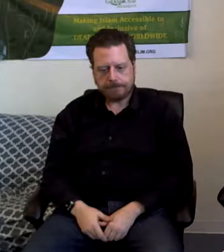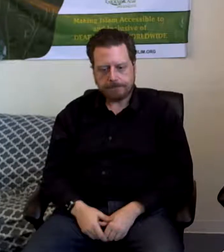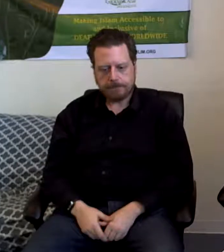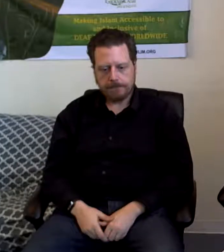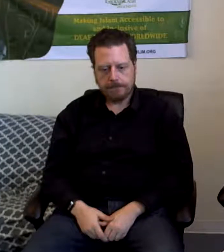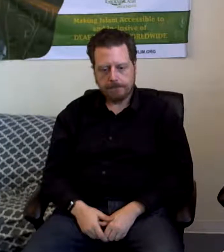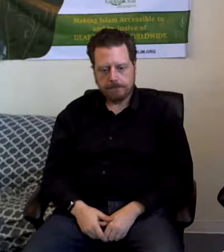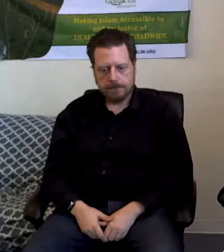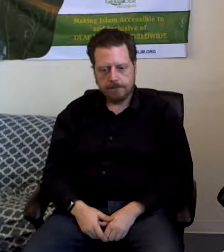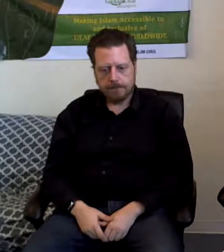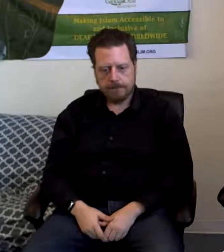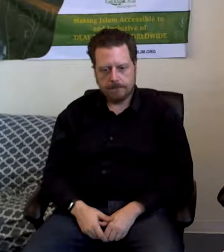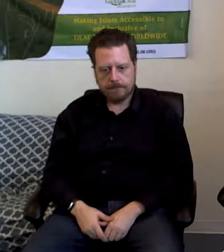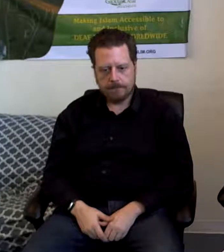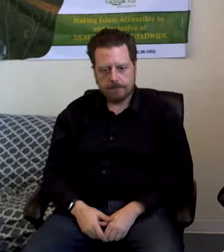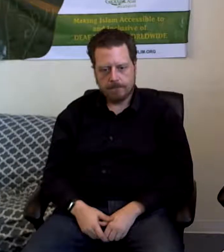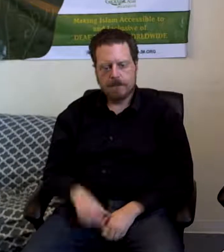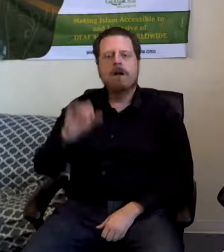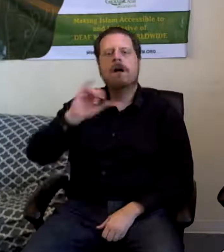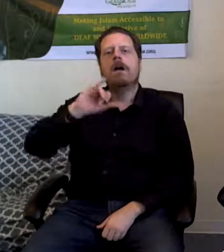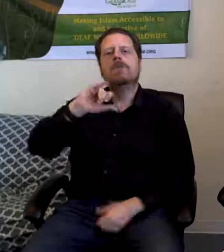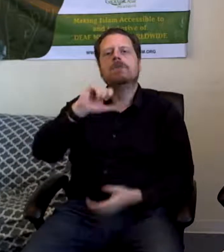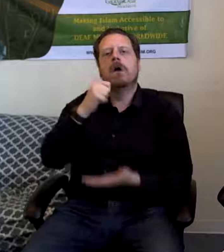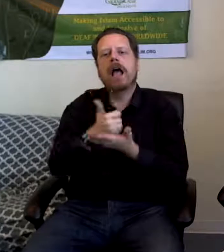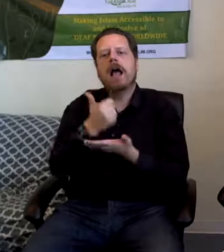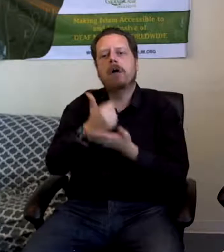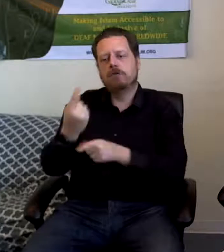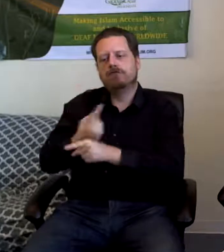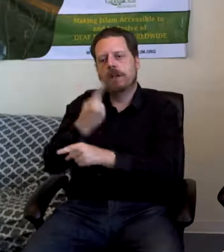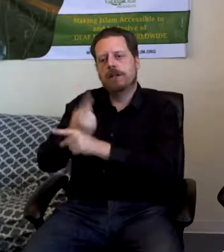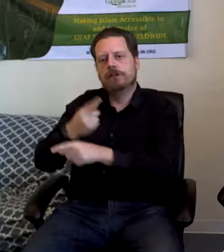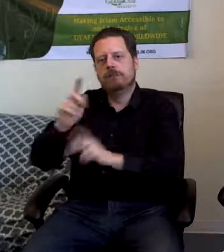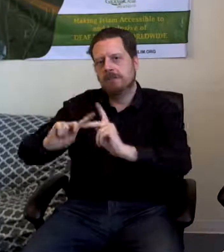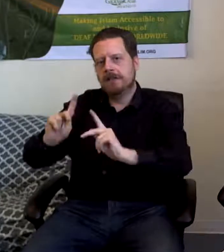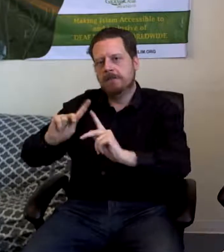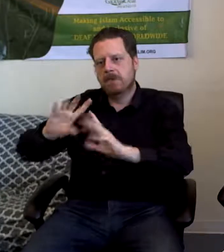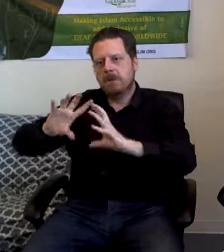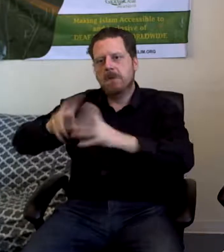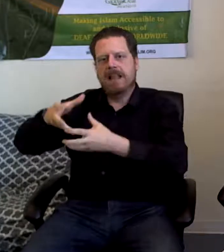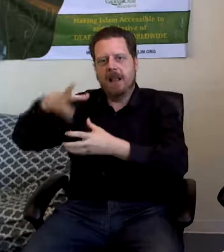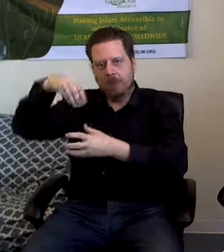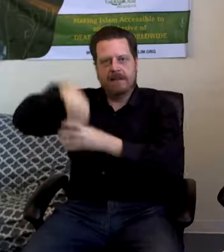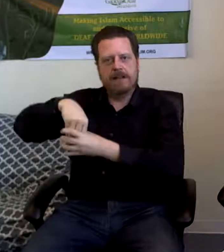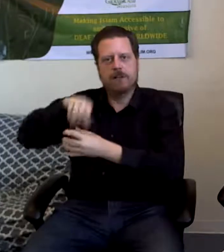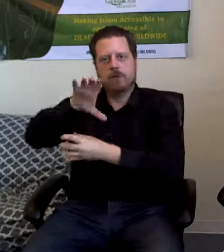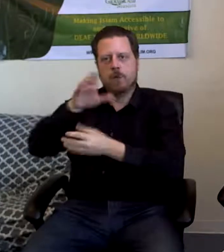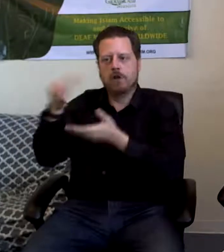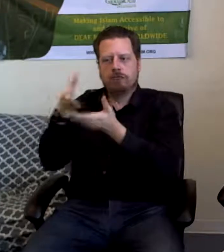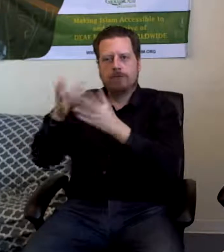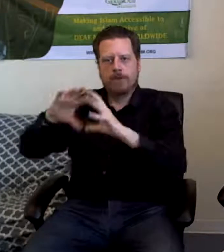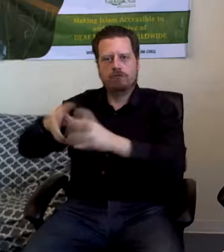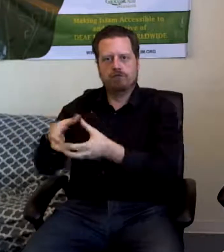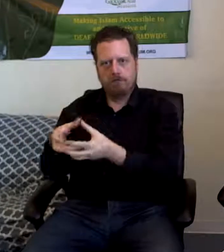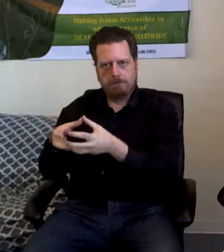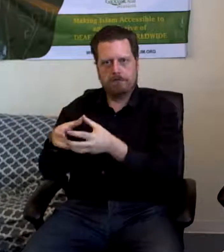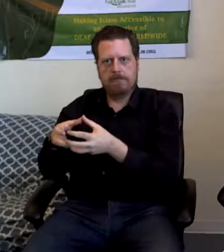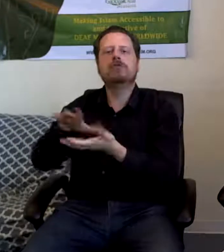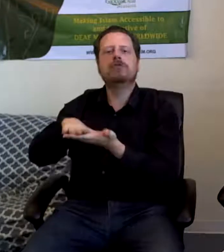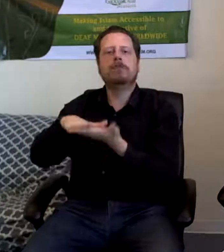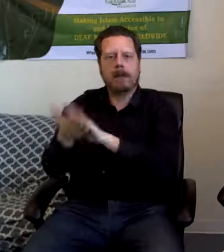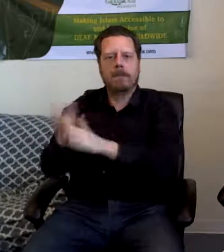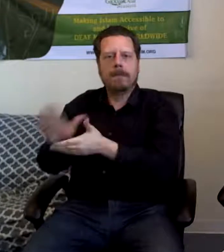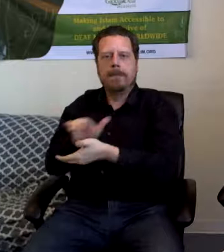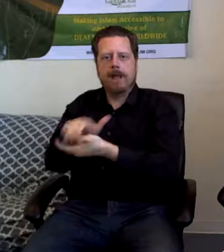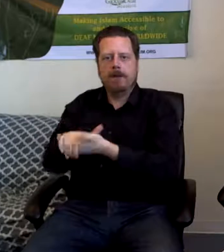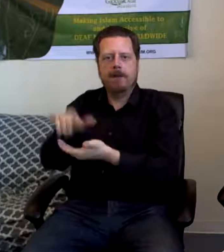And also help the righteous ones among your servants to get married,